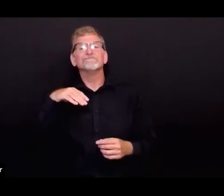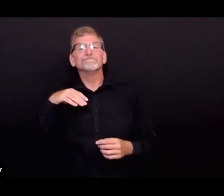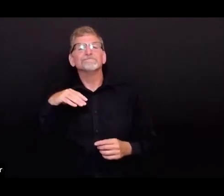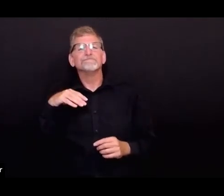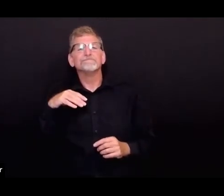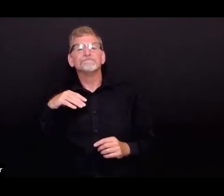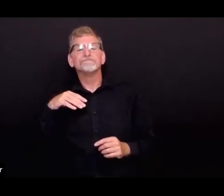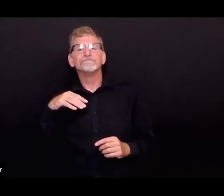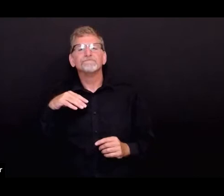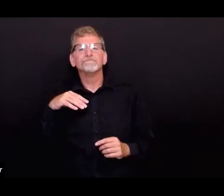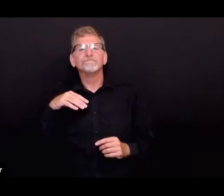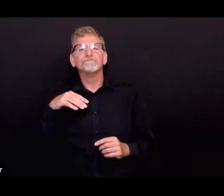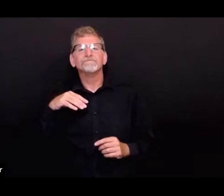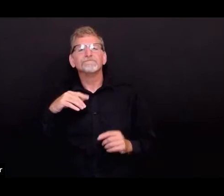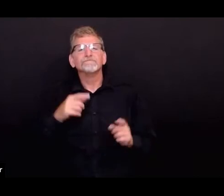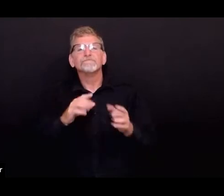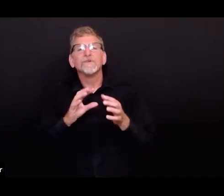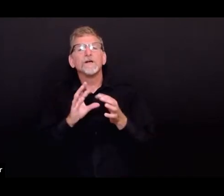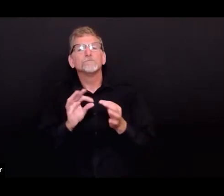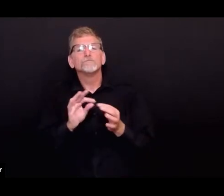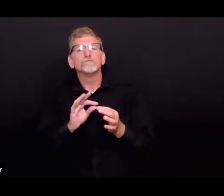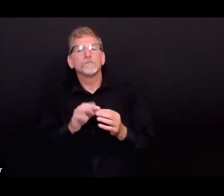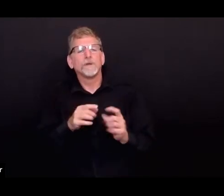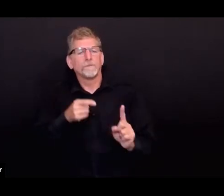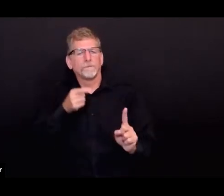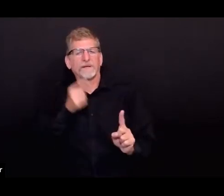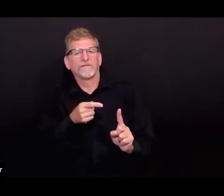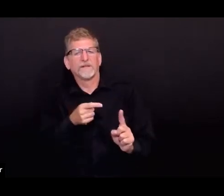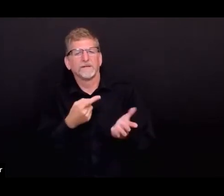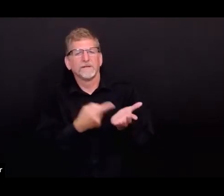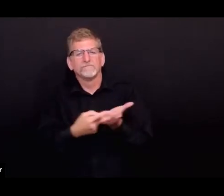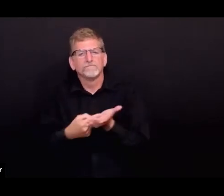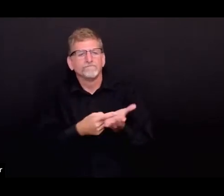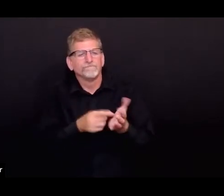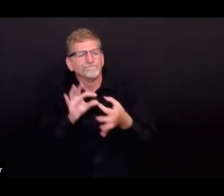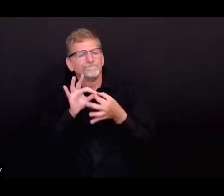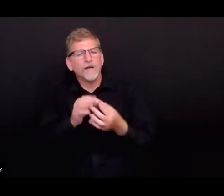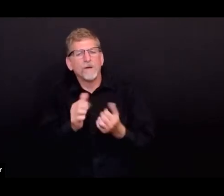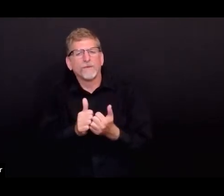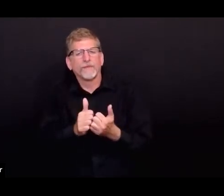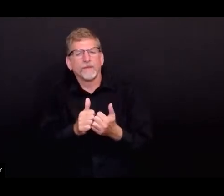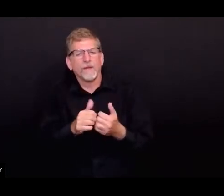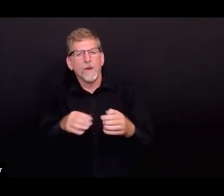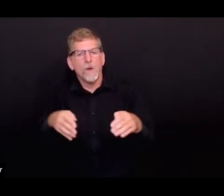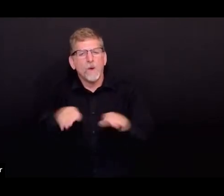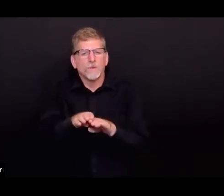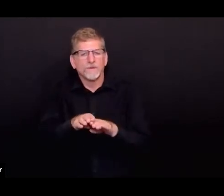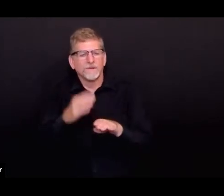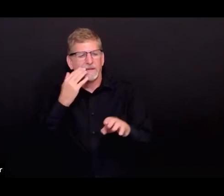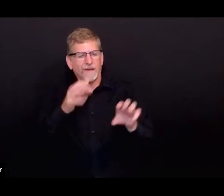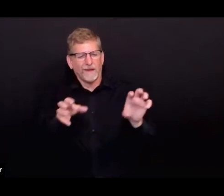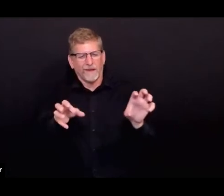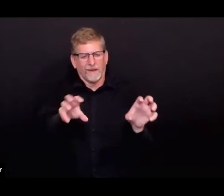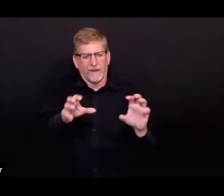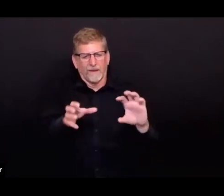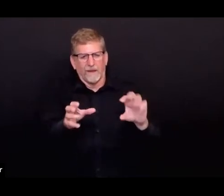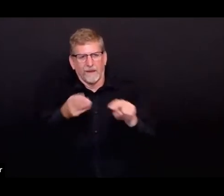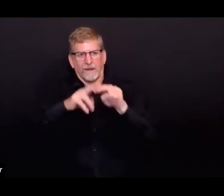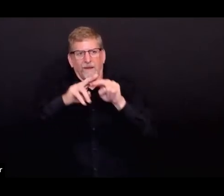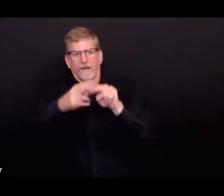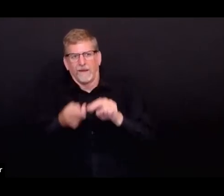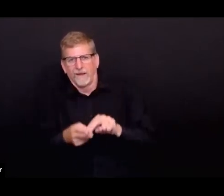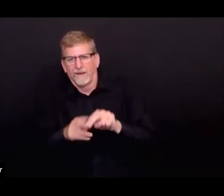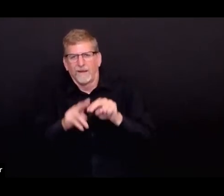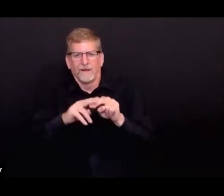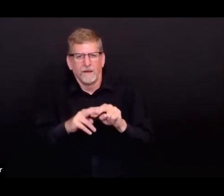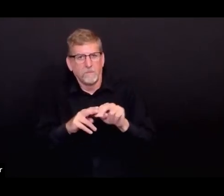be happening in terms of shutdowns, but I'm wondering if people should feel this sense of urgency. Like, could there be another shelter in place